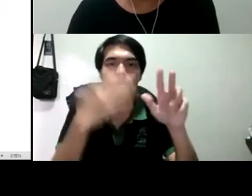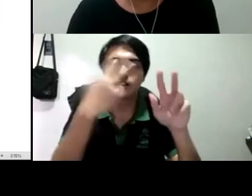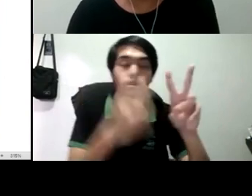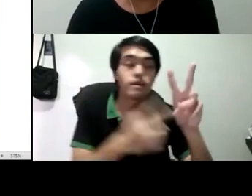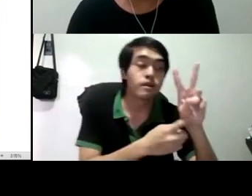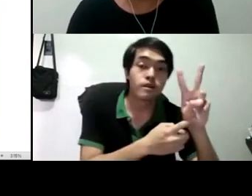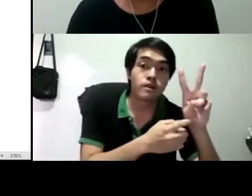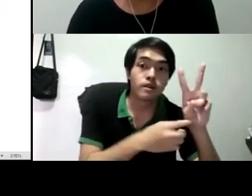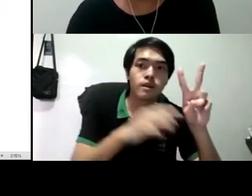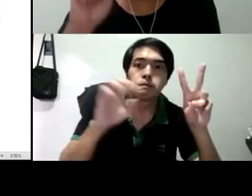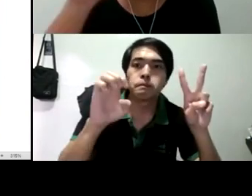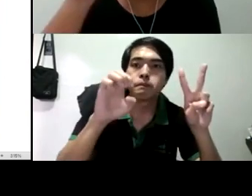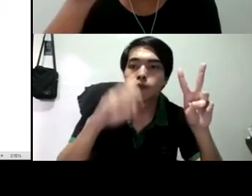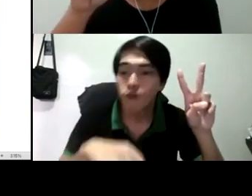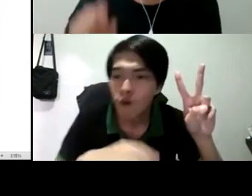yes,